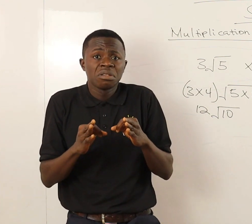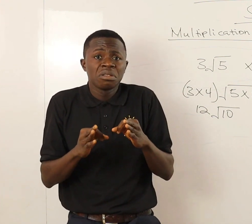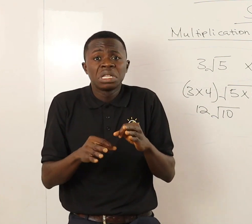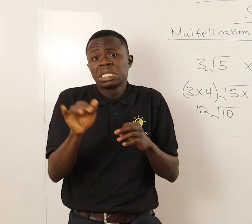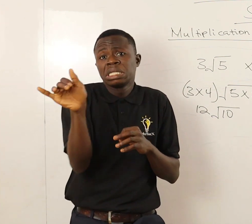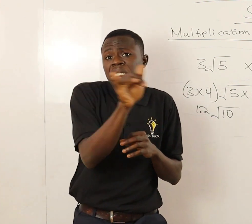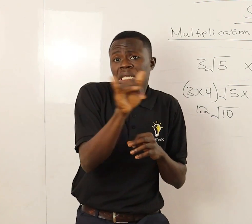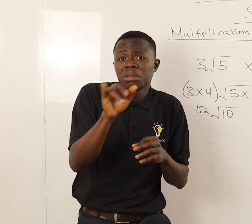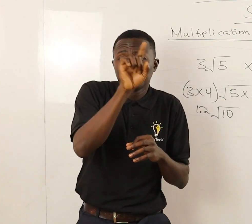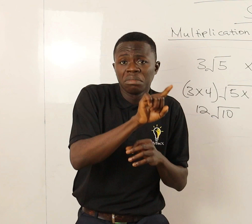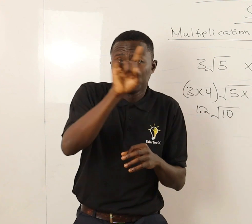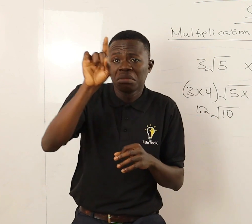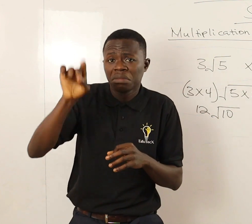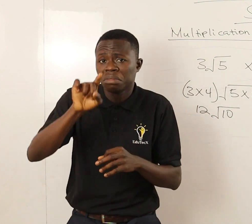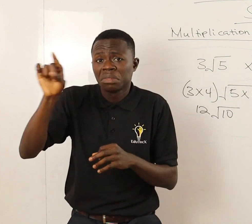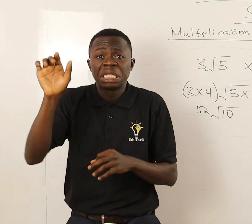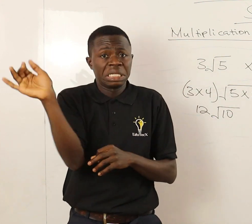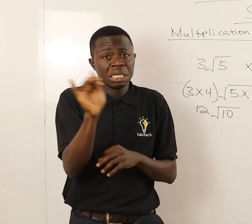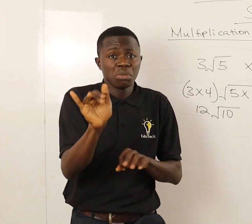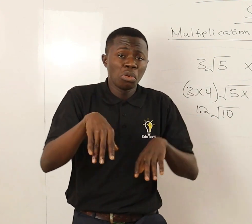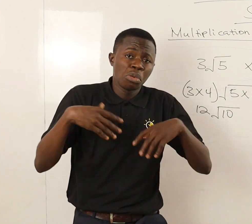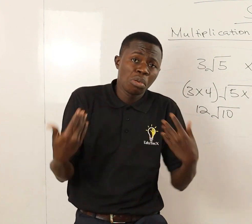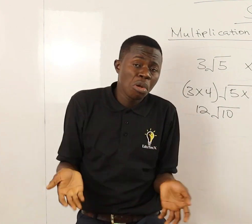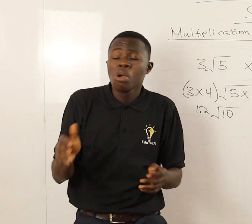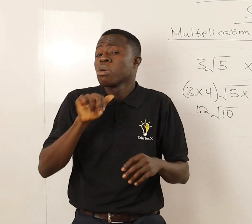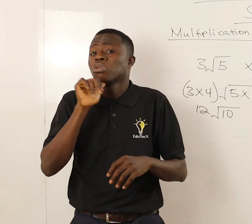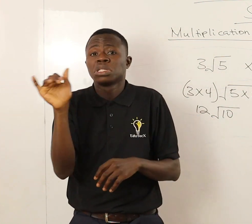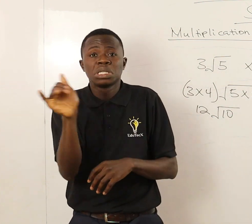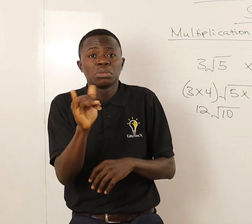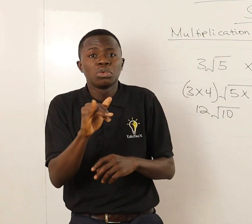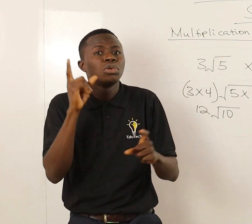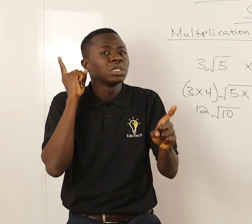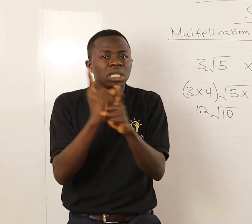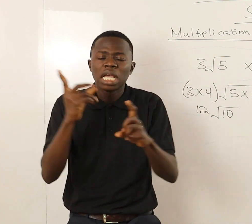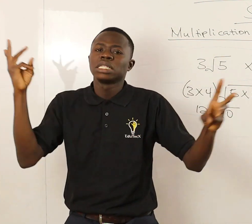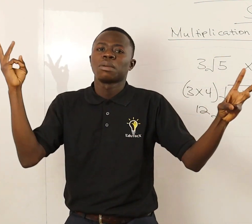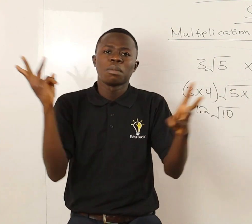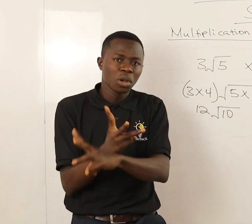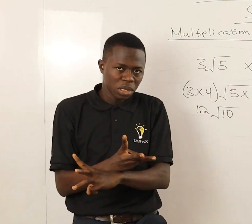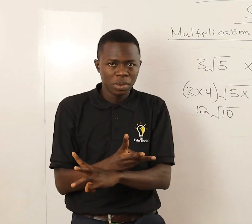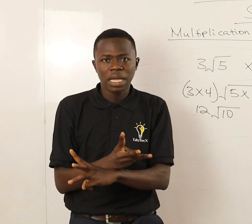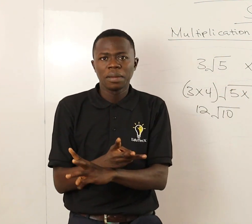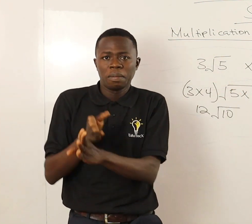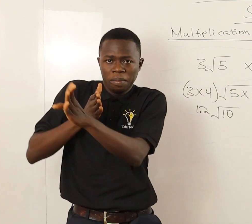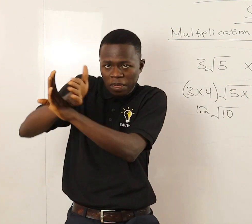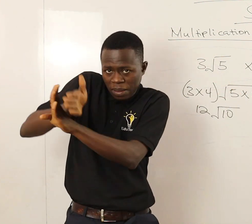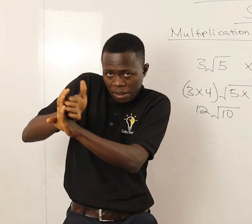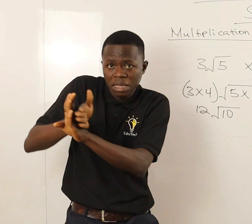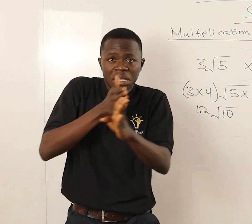it doesn't really matter if the numbers under the square root sign are the same or not. All we are saying is it is